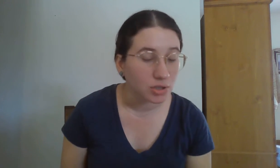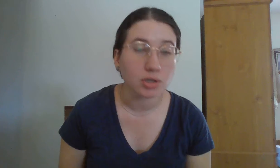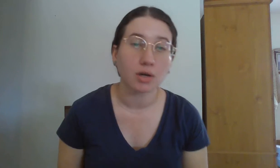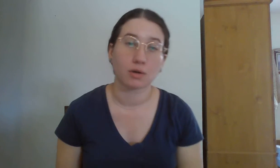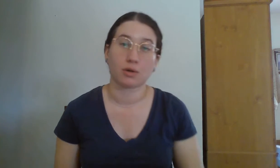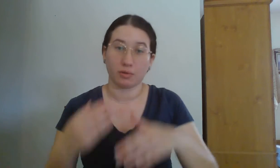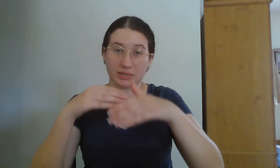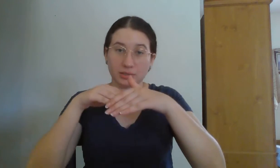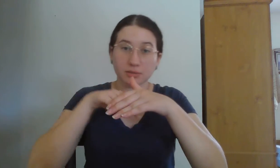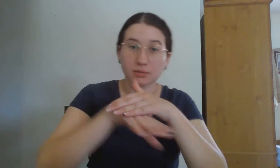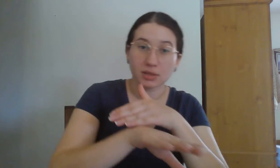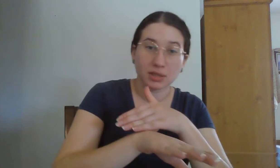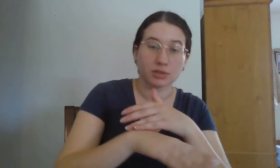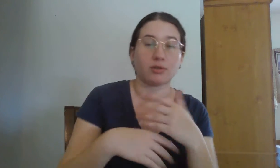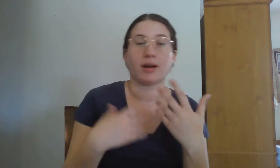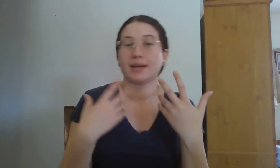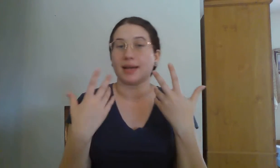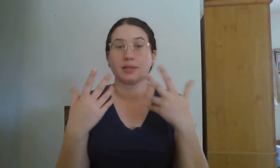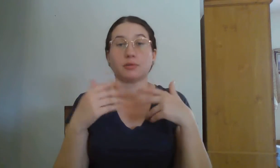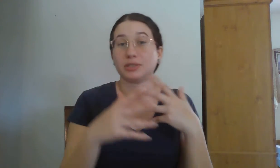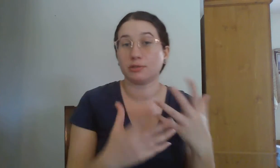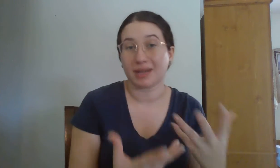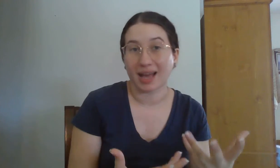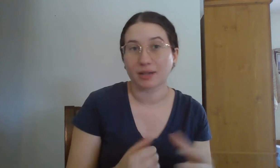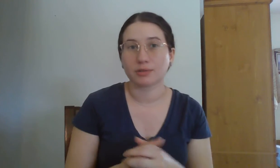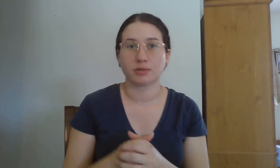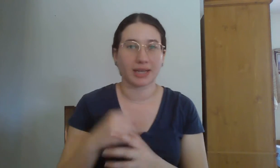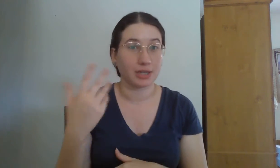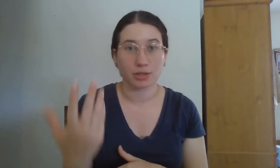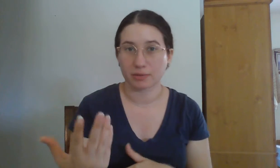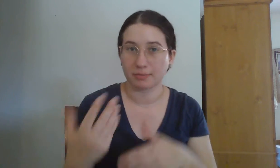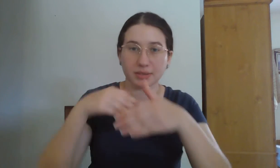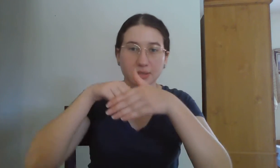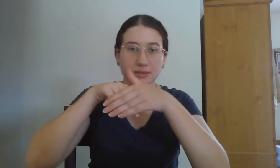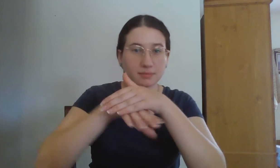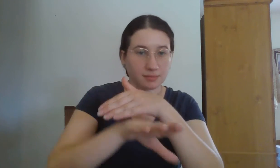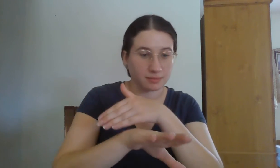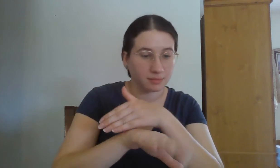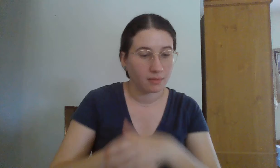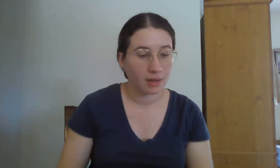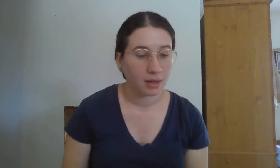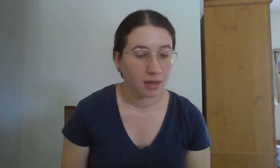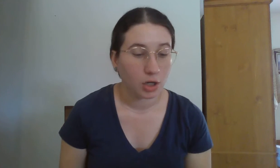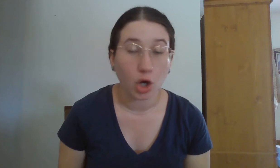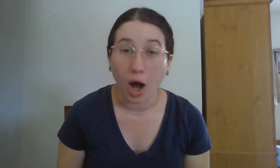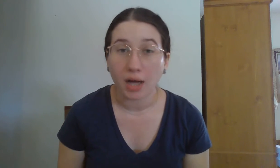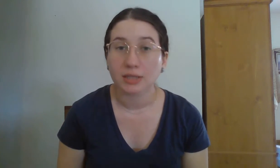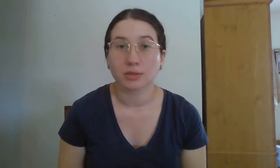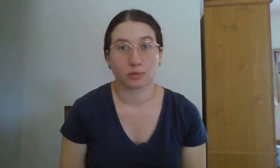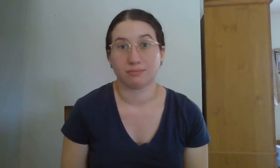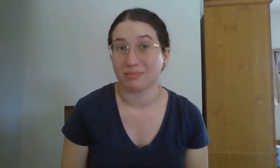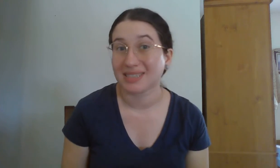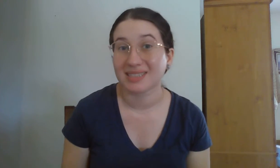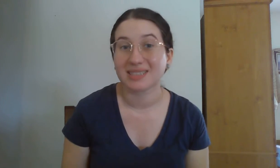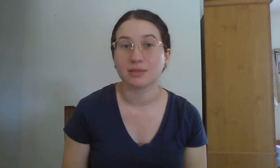enter or go into, so I go into my house or I enter a building, gone or missing or